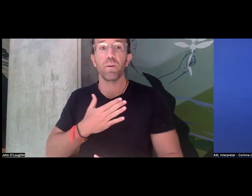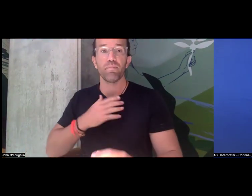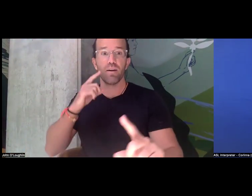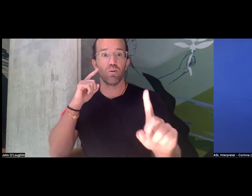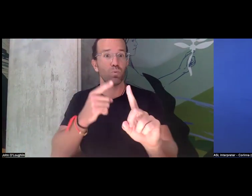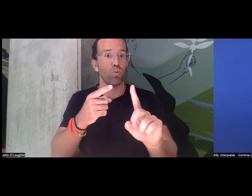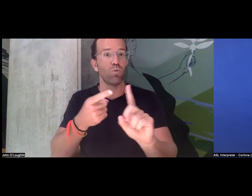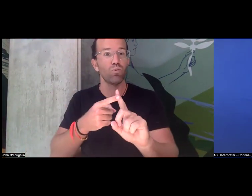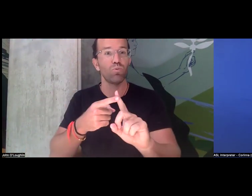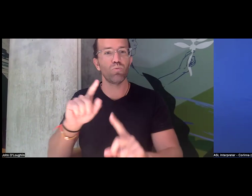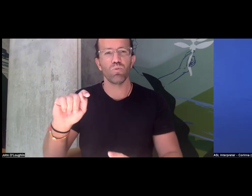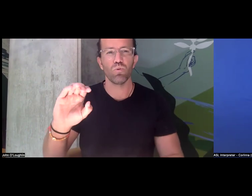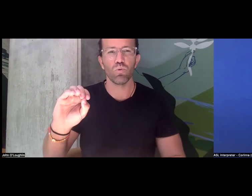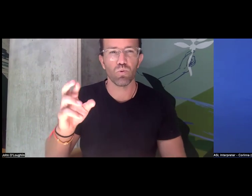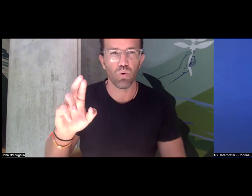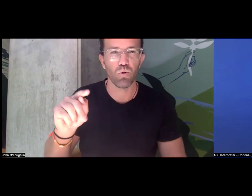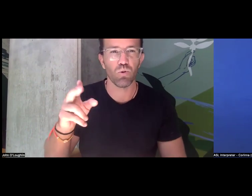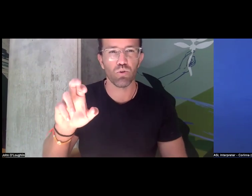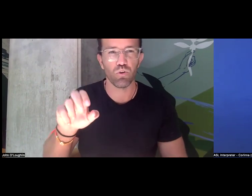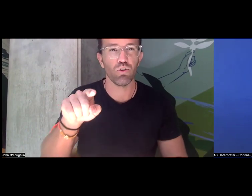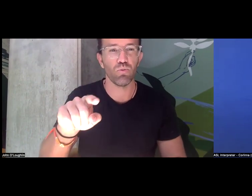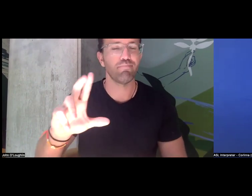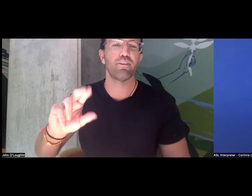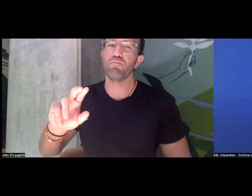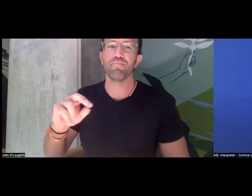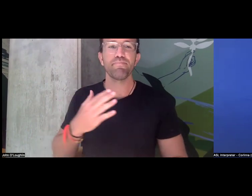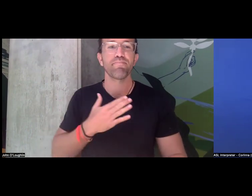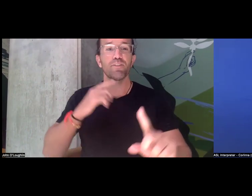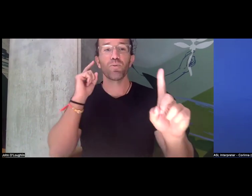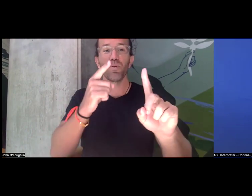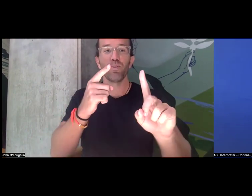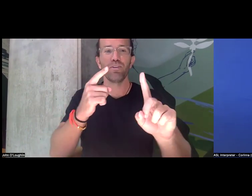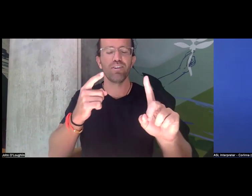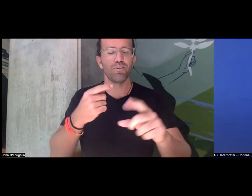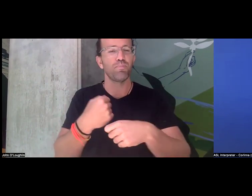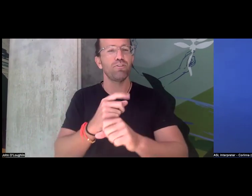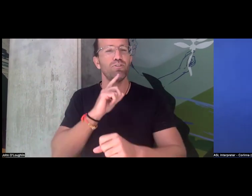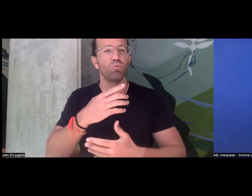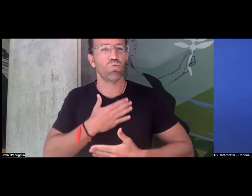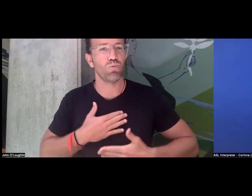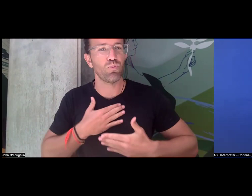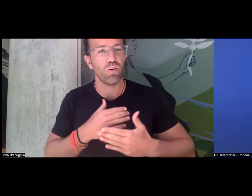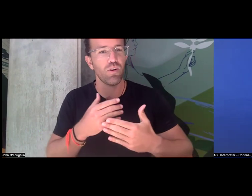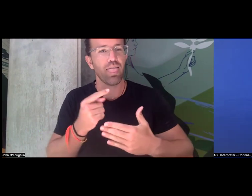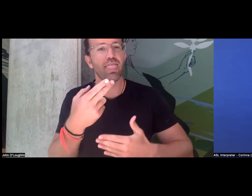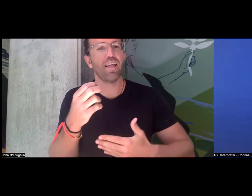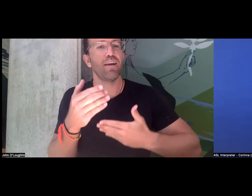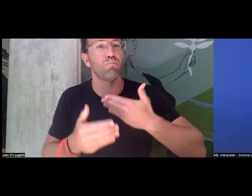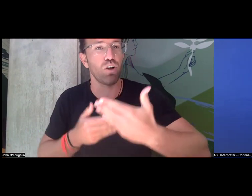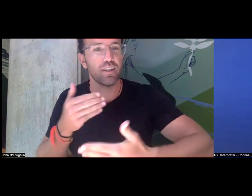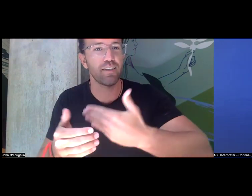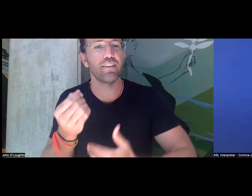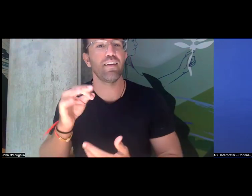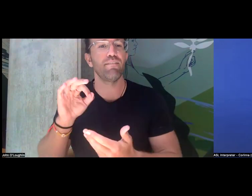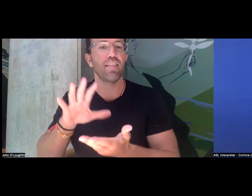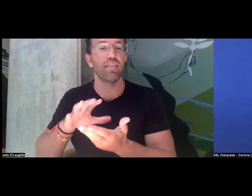time that you are going to take ASL 2. So my hope is that you all, I'm not going to torture you, but my